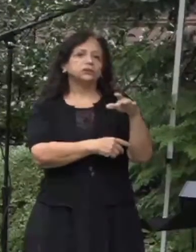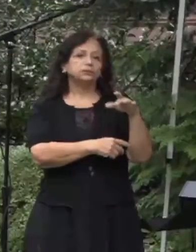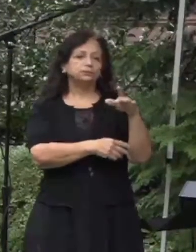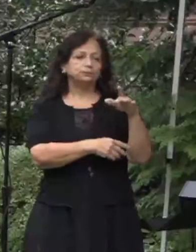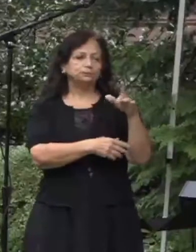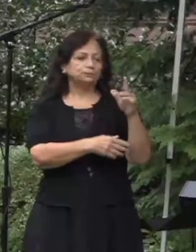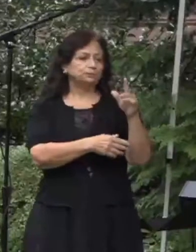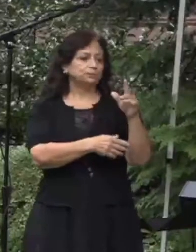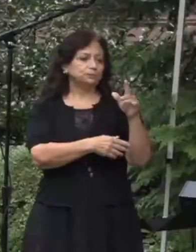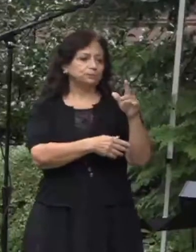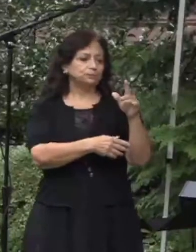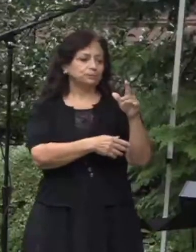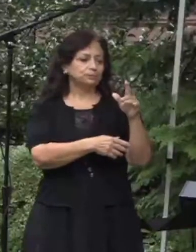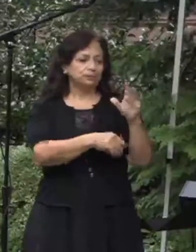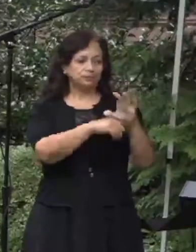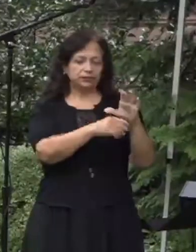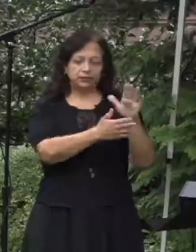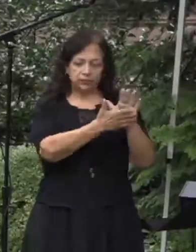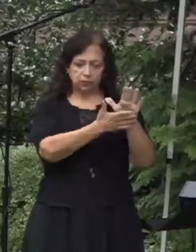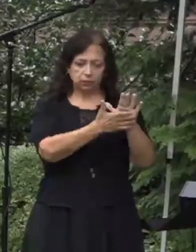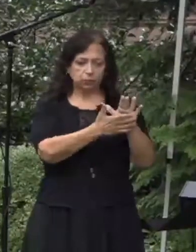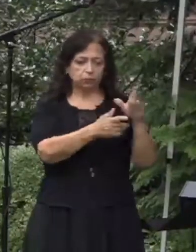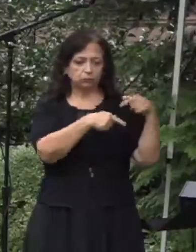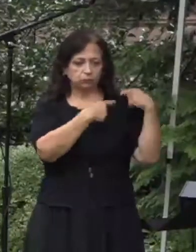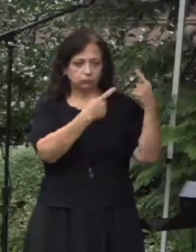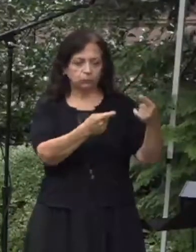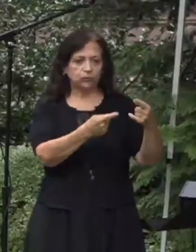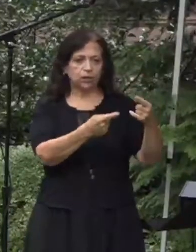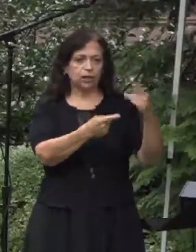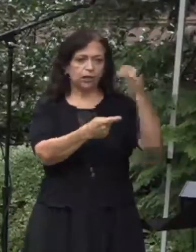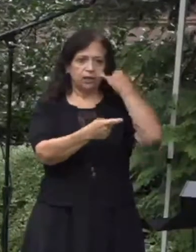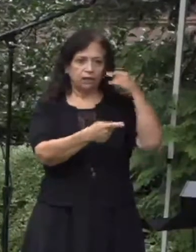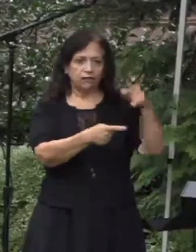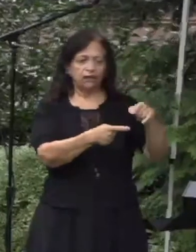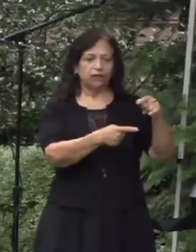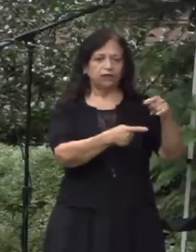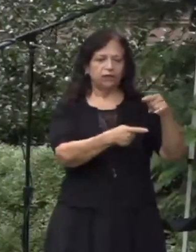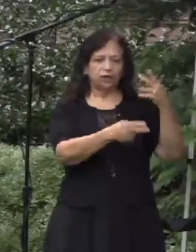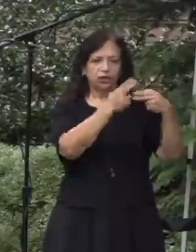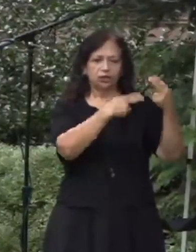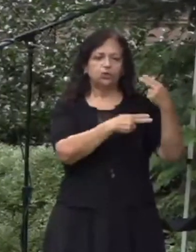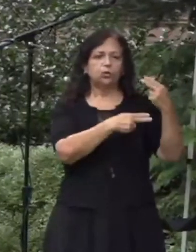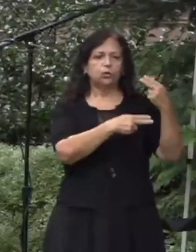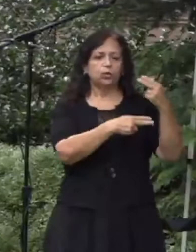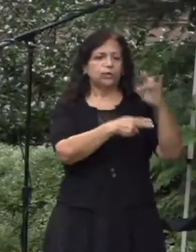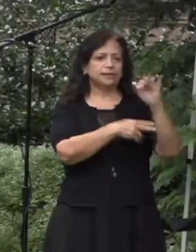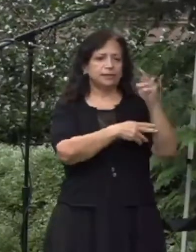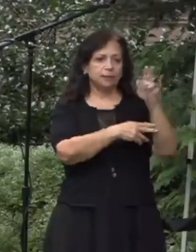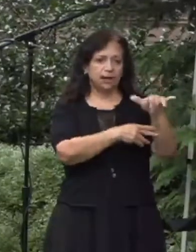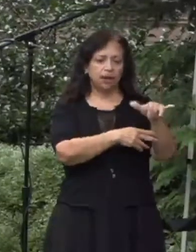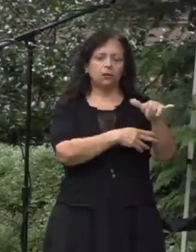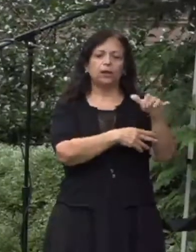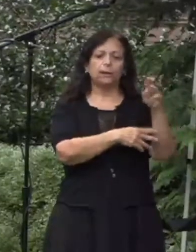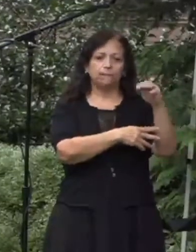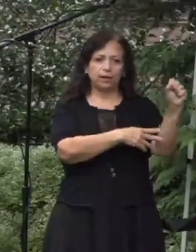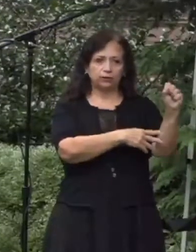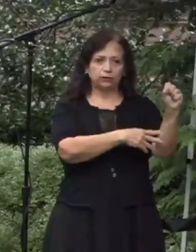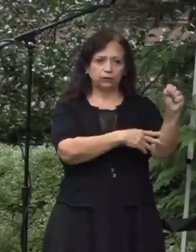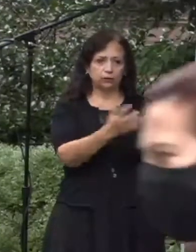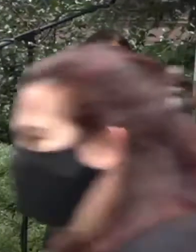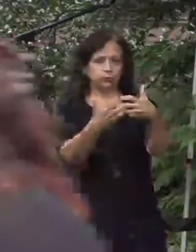to whether this historic seminary in Massachusetts would become a partner on the quad